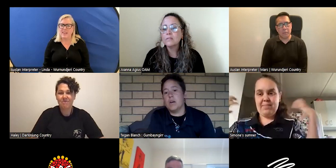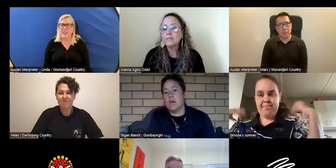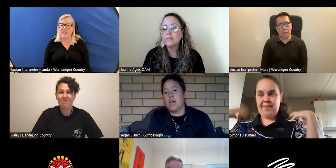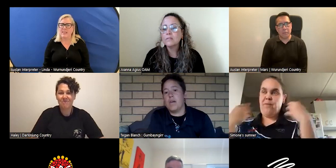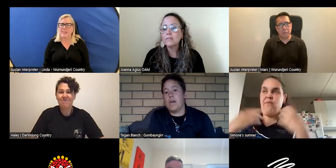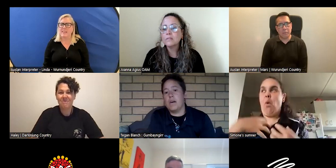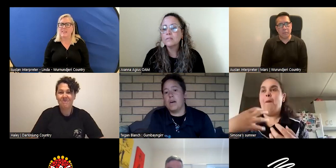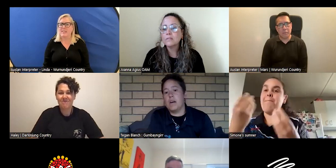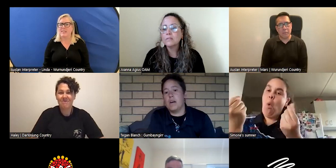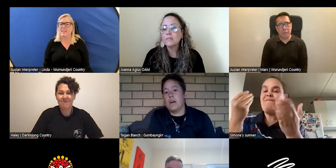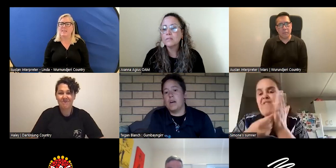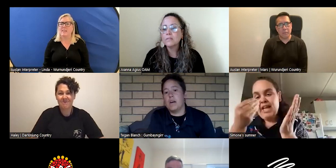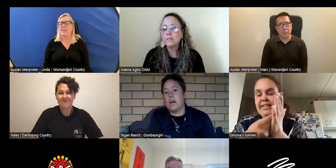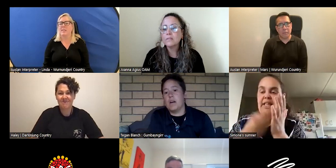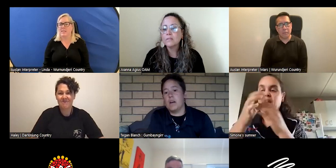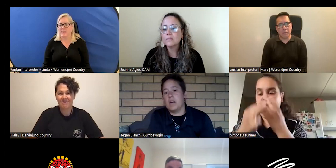They're